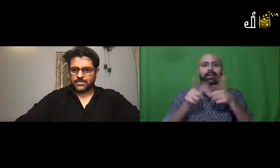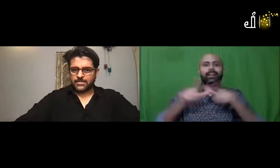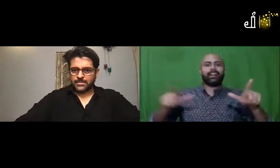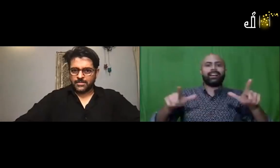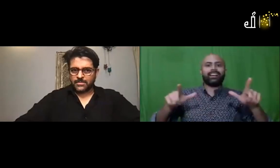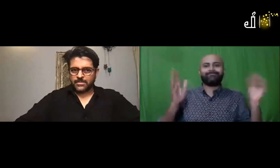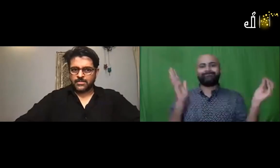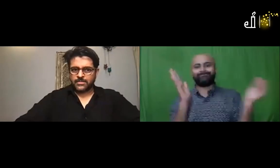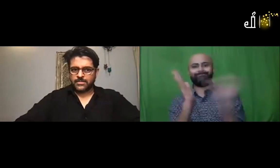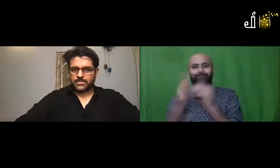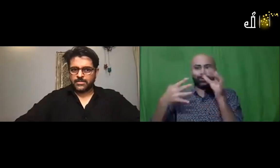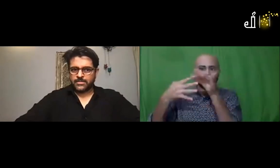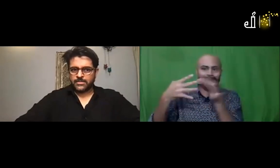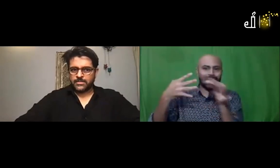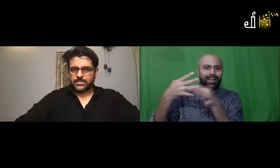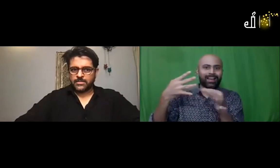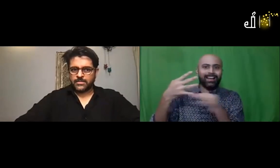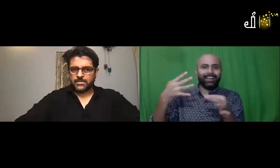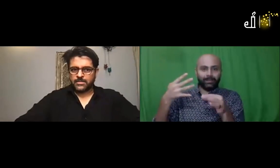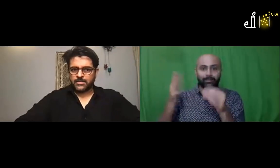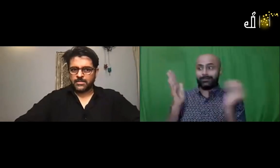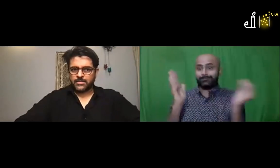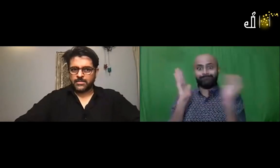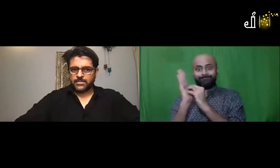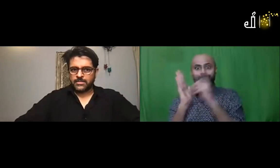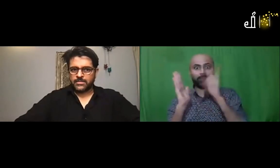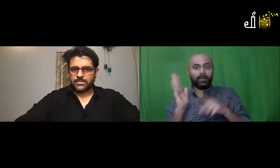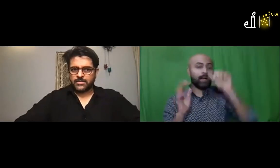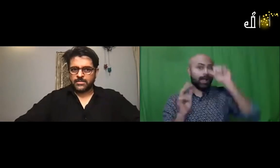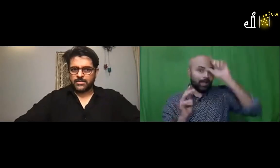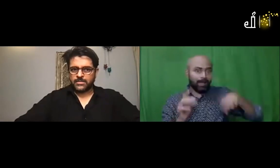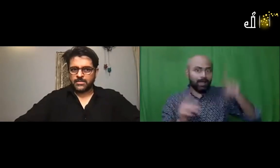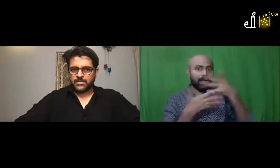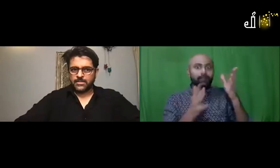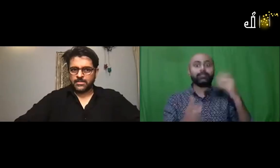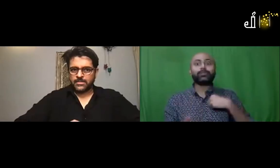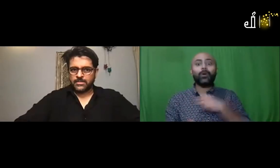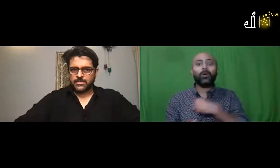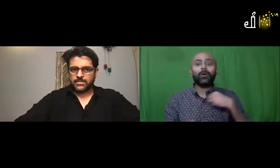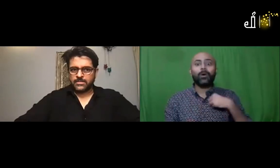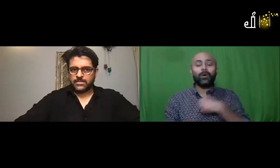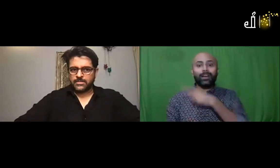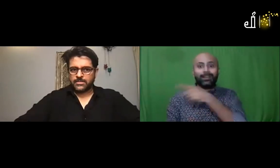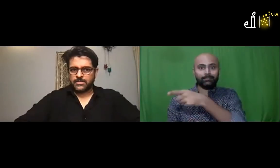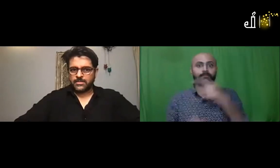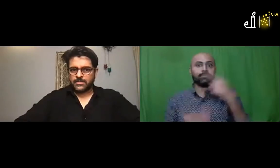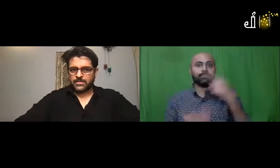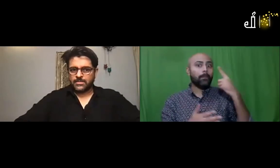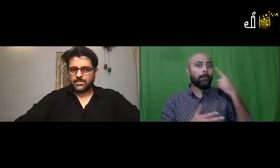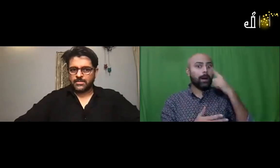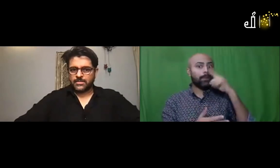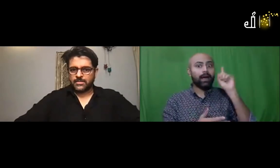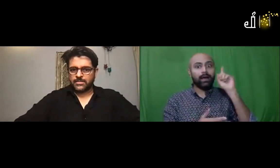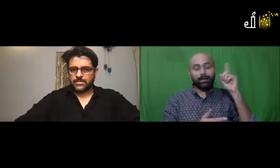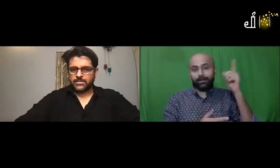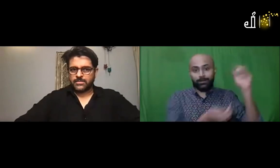the cochlear implant and also the sign language should be provided as an option, and it should be included in the policy as well. So the